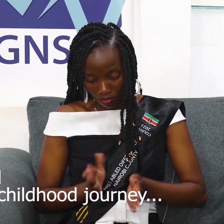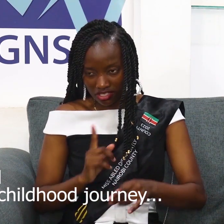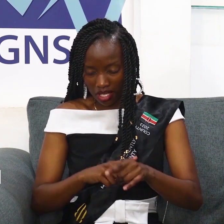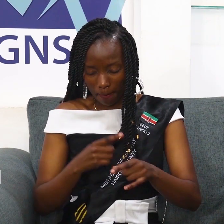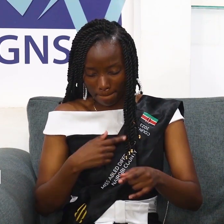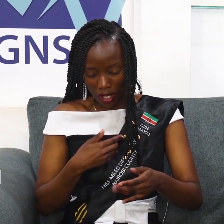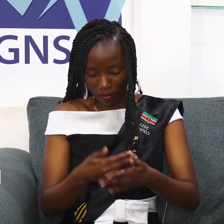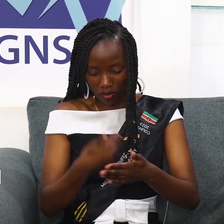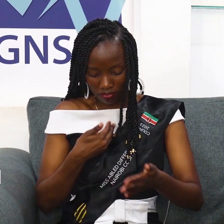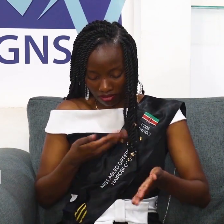For me,